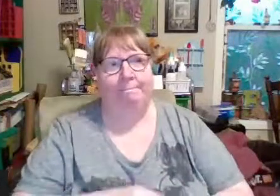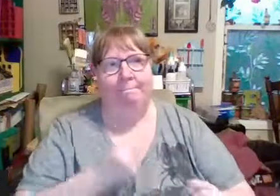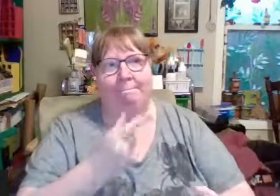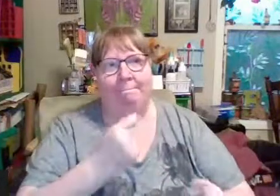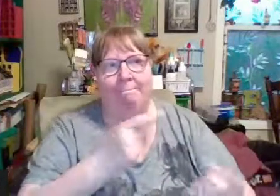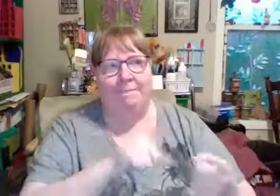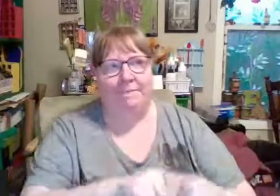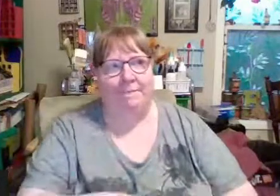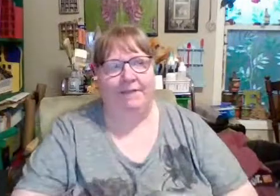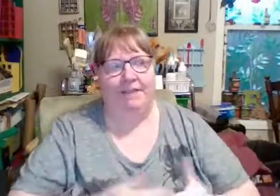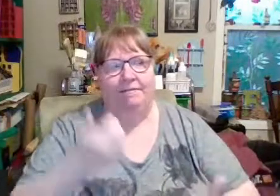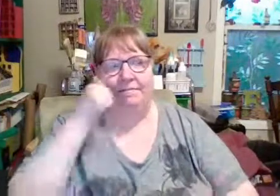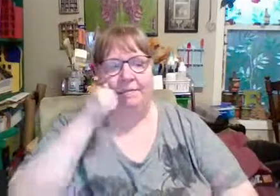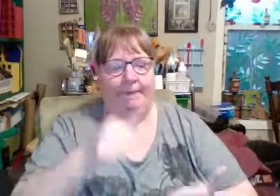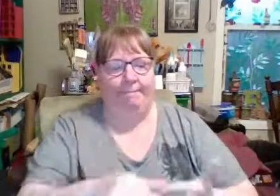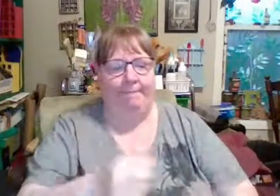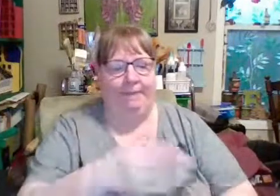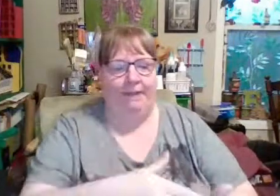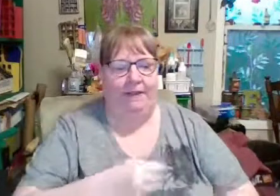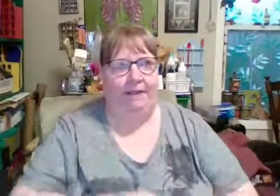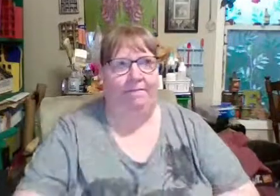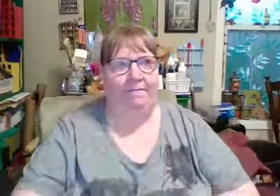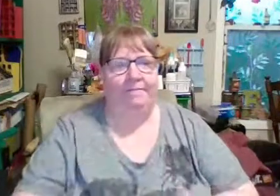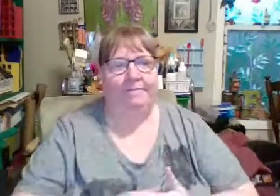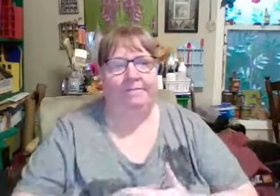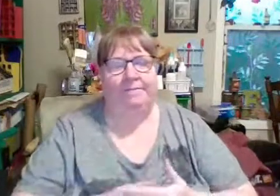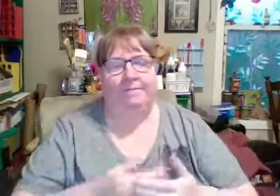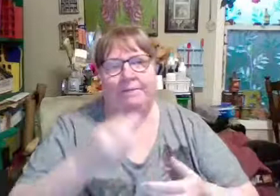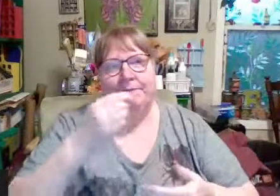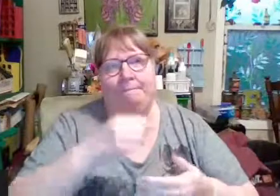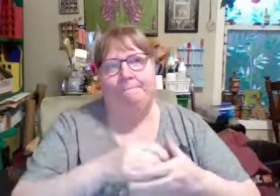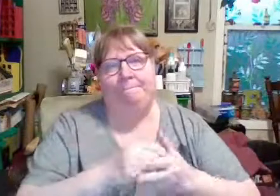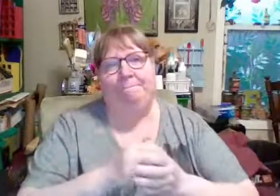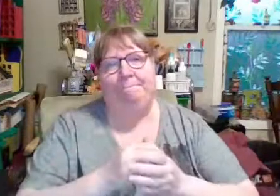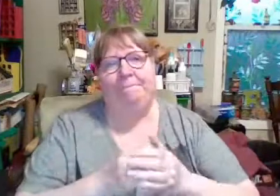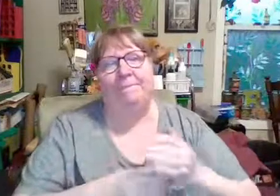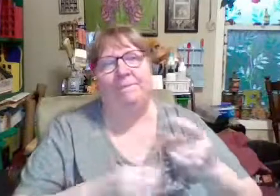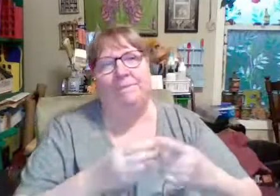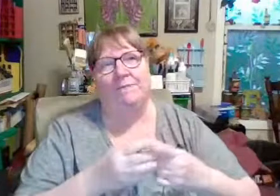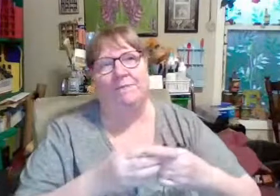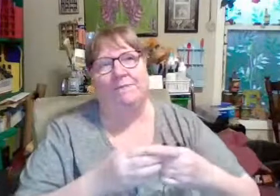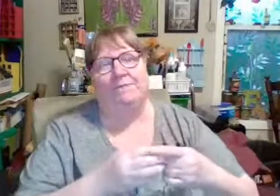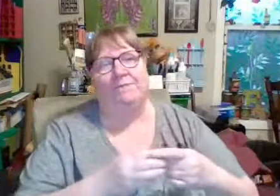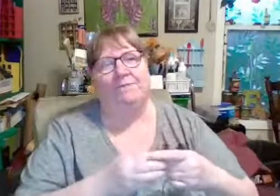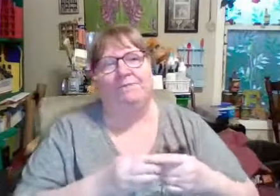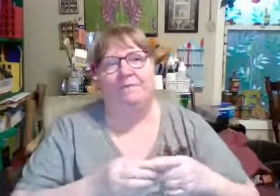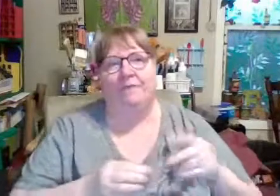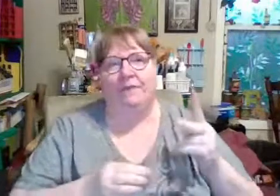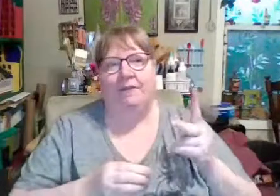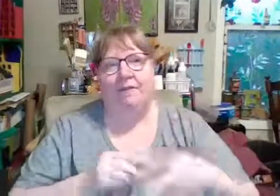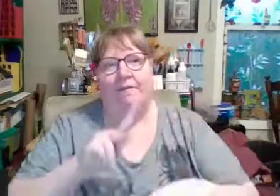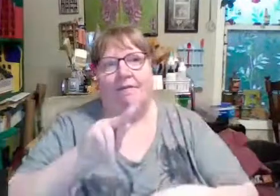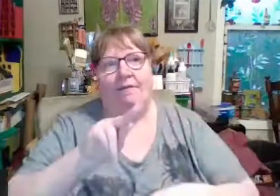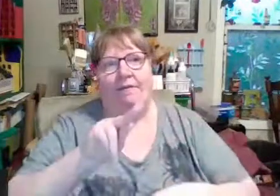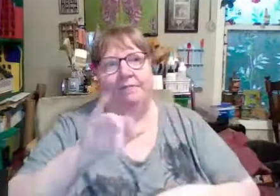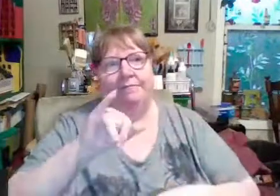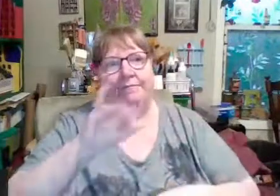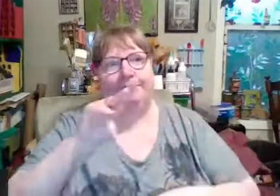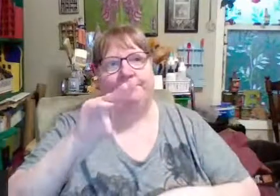or any one of us an email. Down below is Kim. And with Kim, her email address is